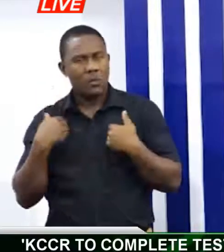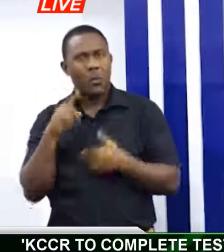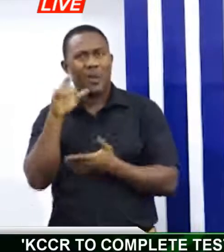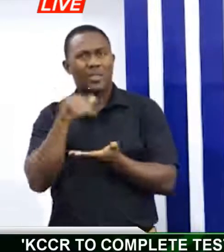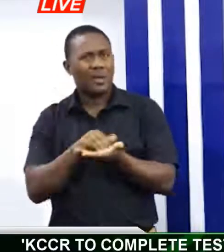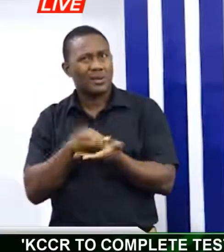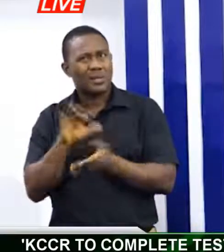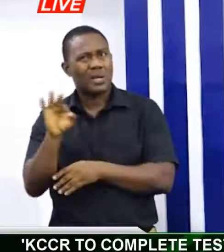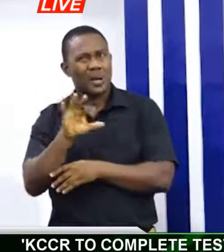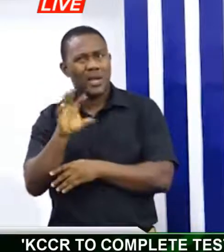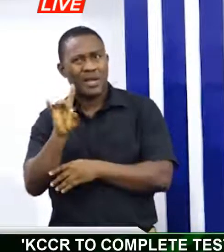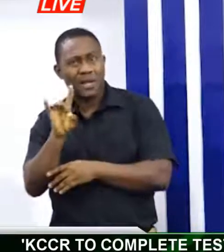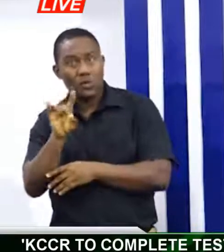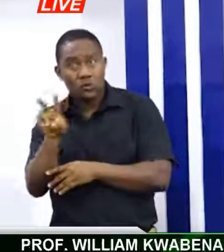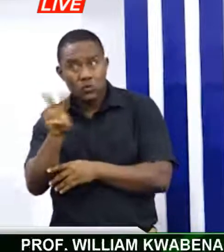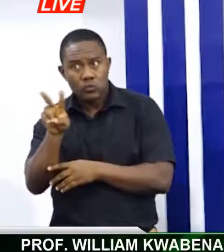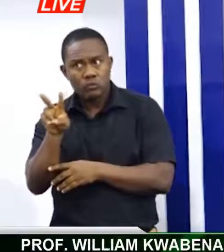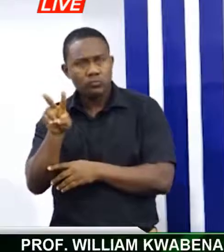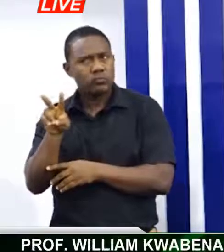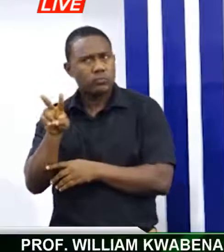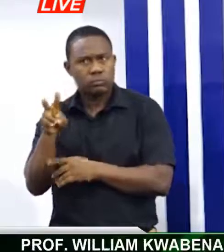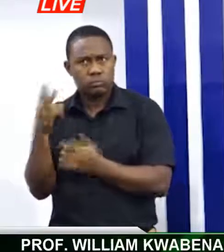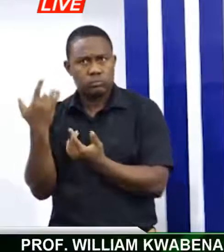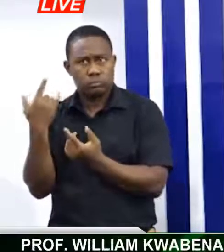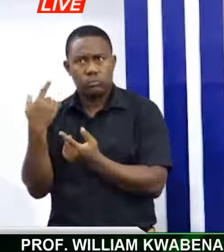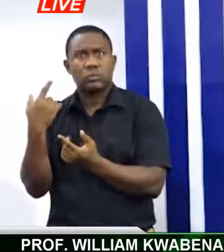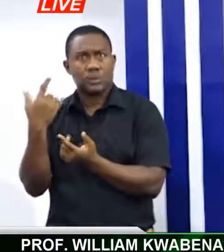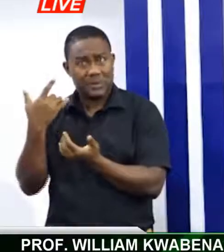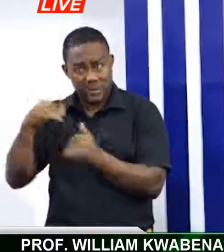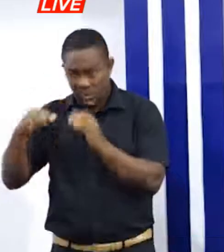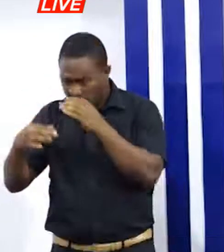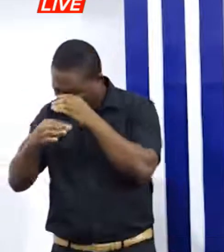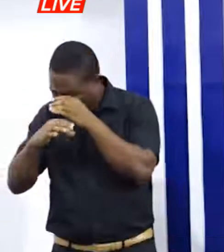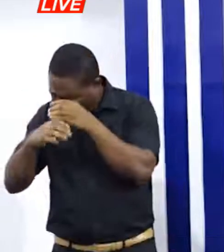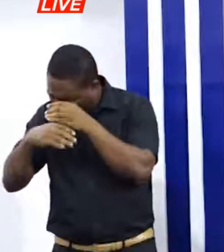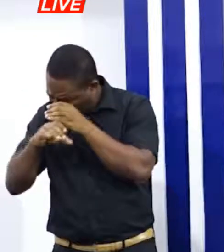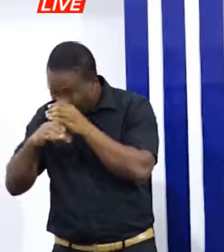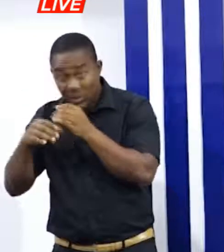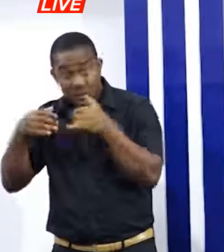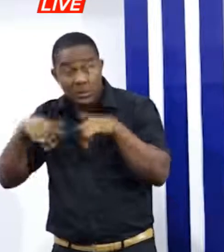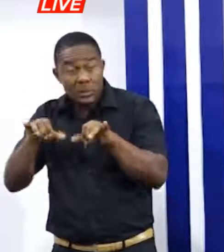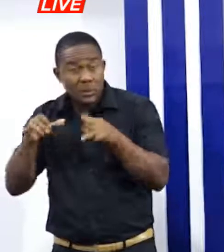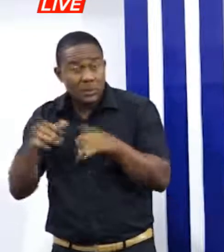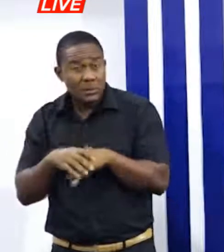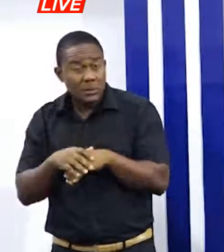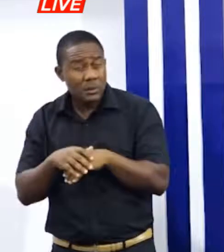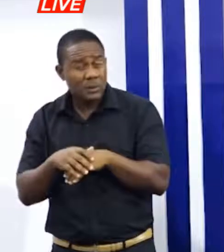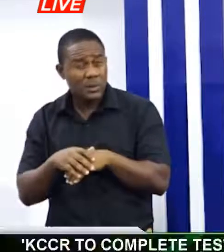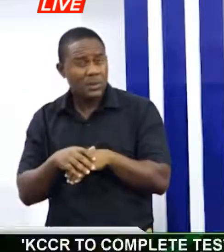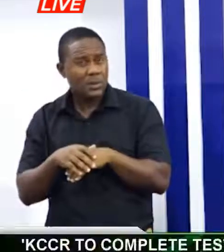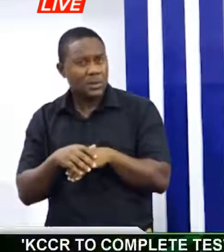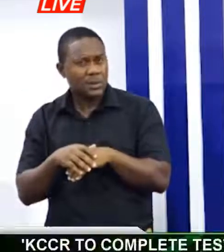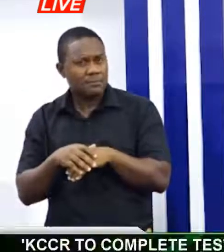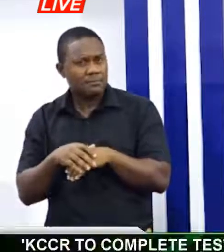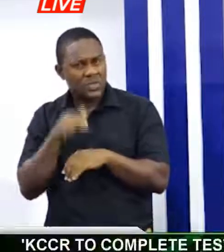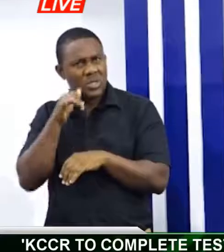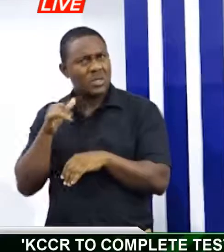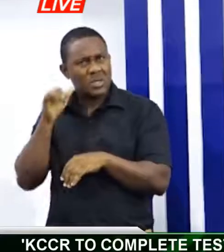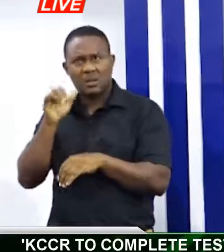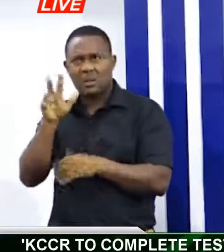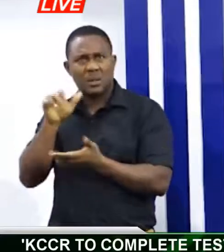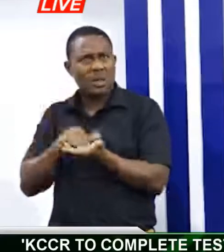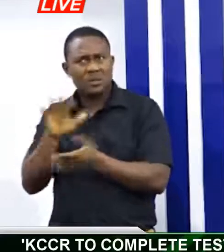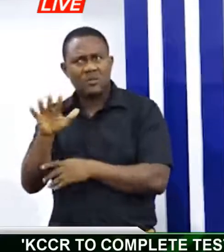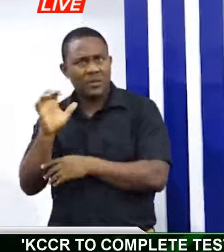1,982 samples awaiting testing. It was 3,500 yesterday, so they worked all night.